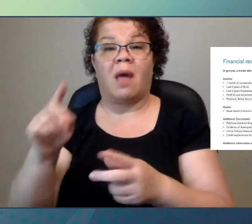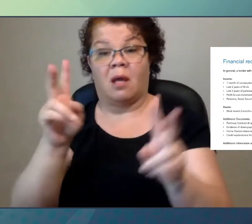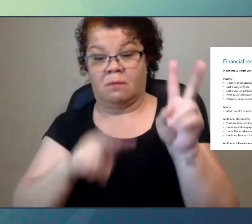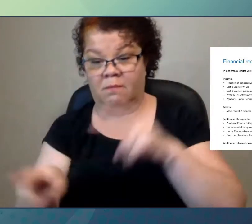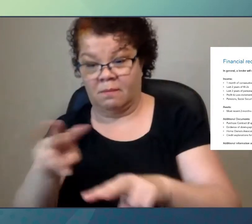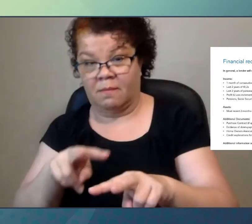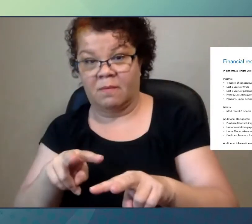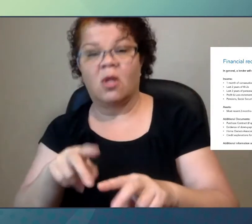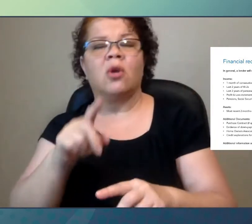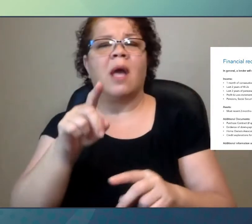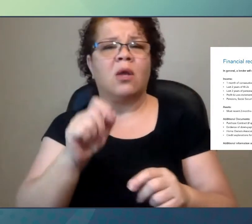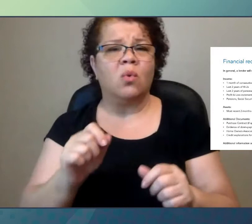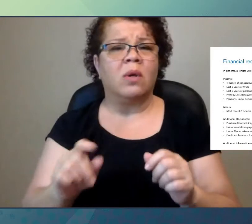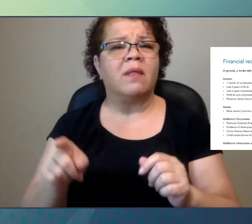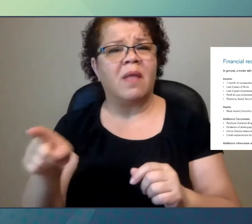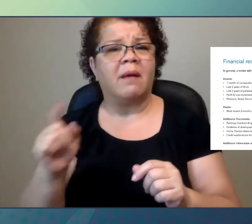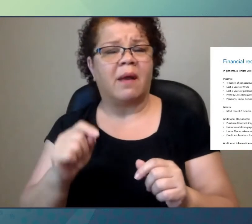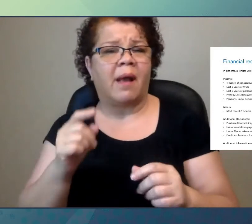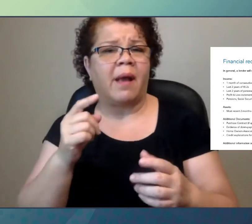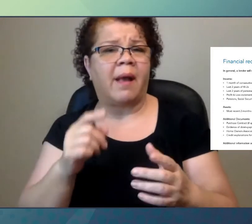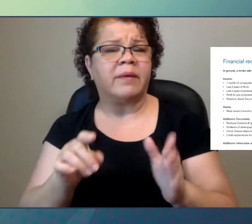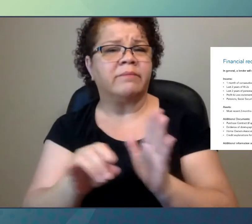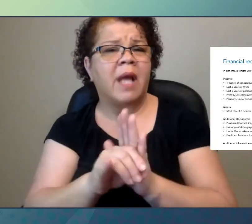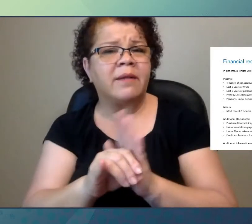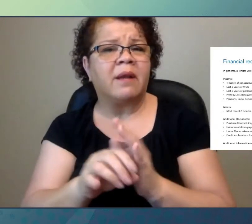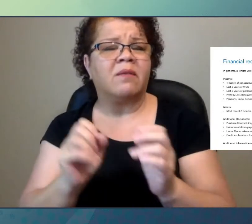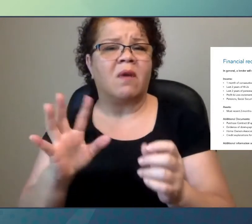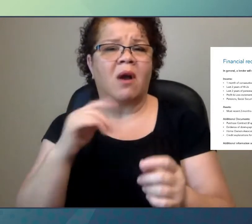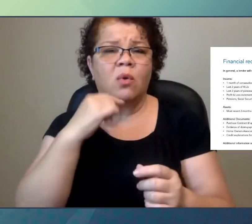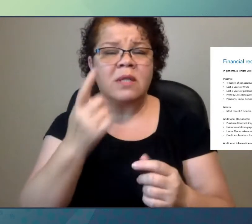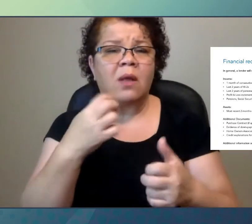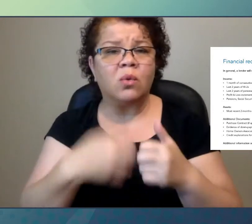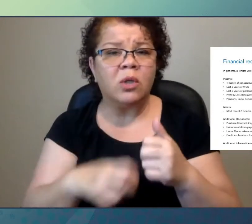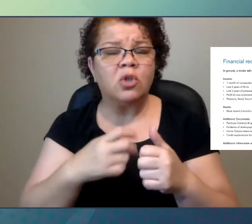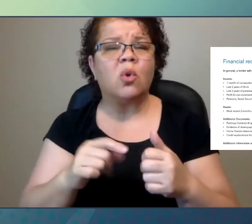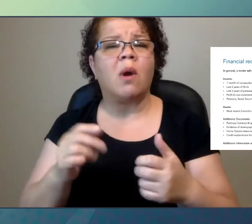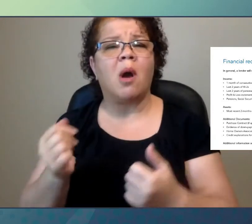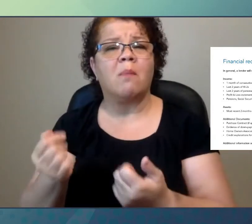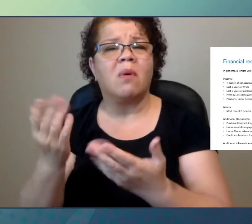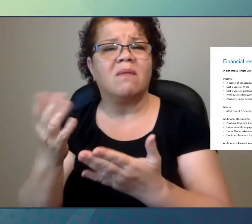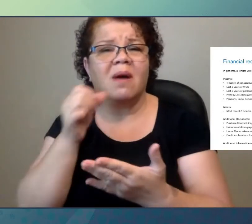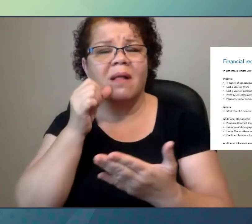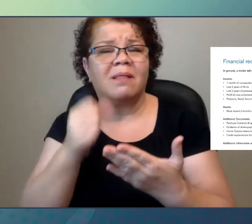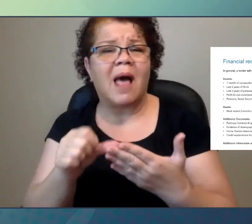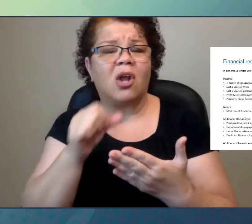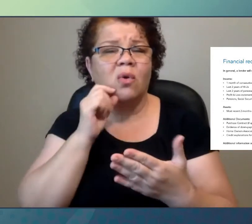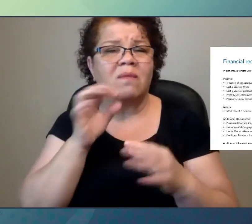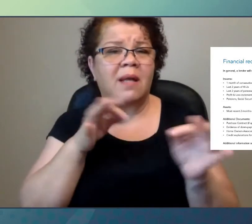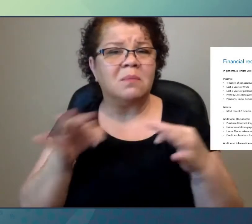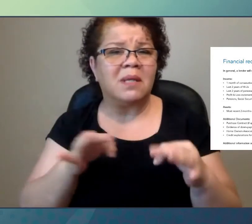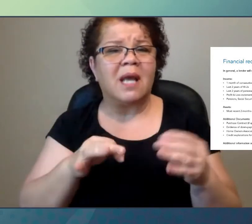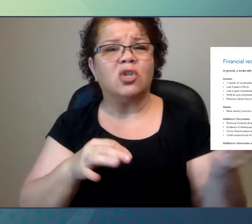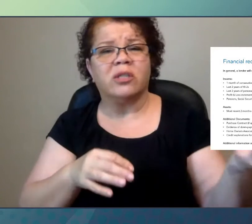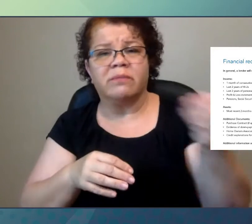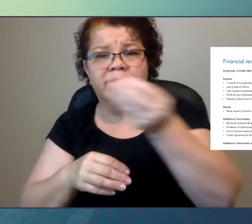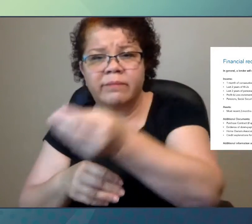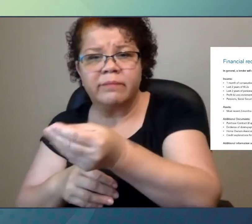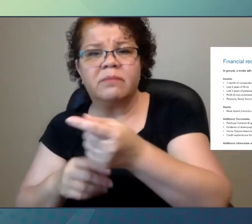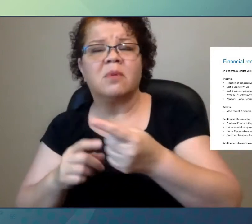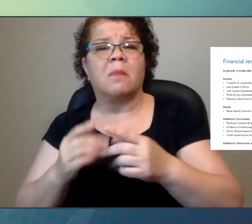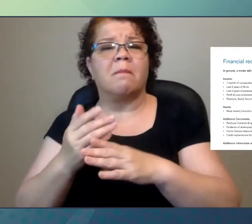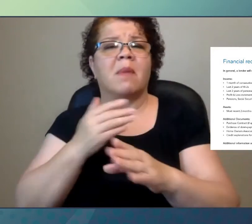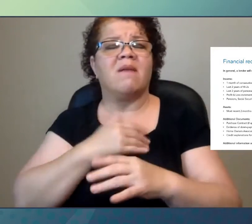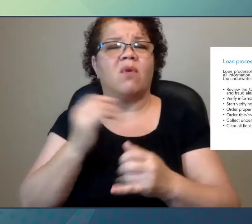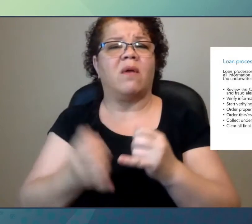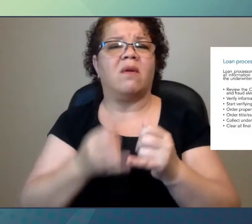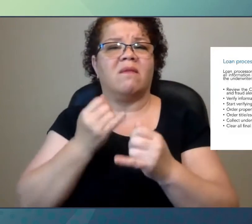can identify those issues and provide a letter of explanation ahead of time before the file goes to